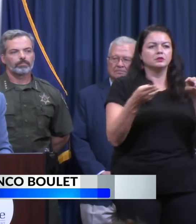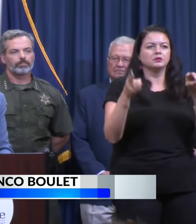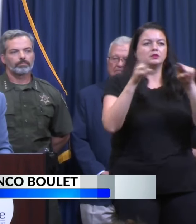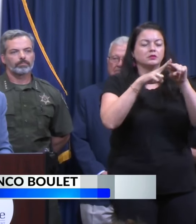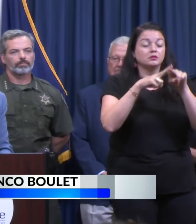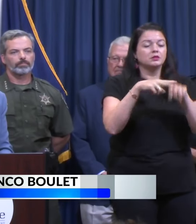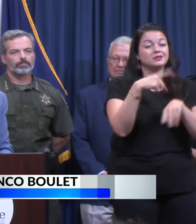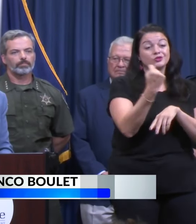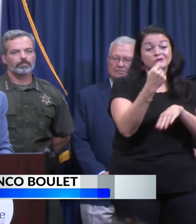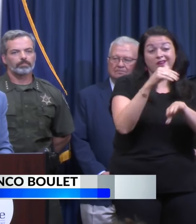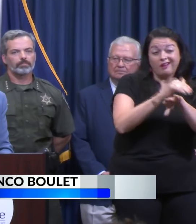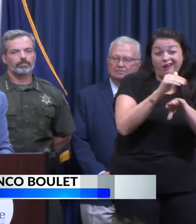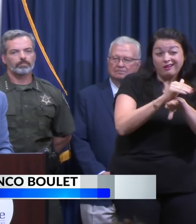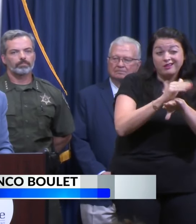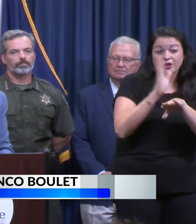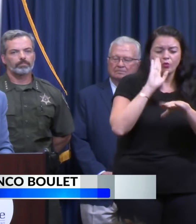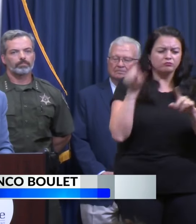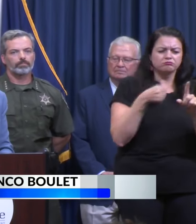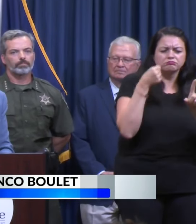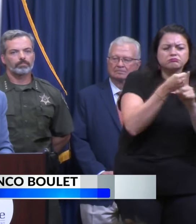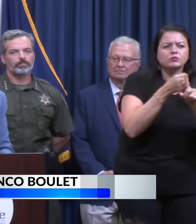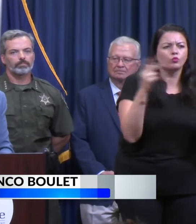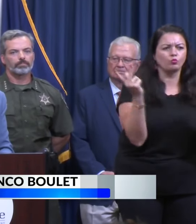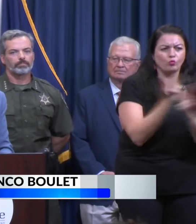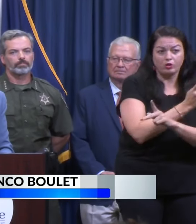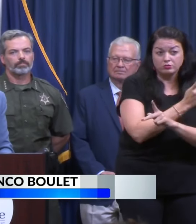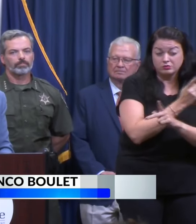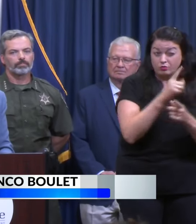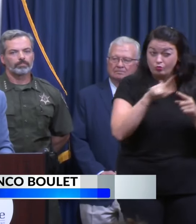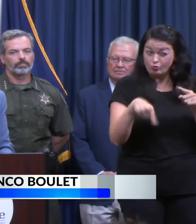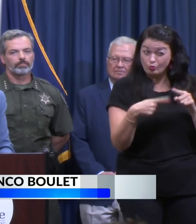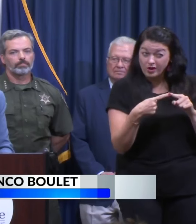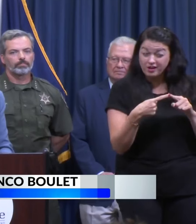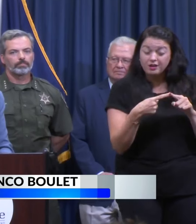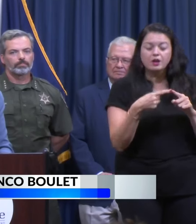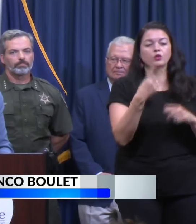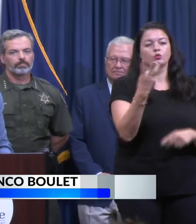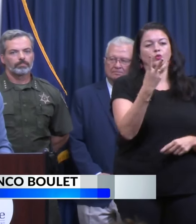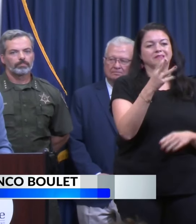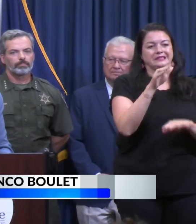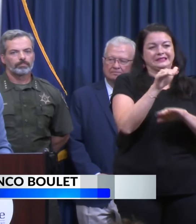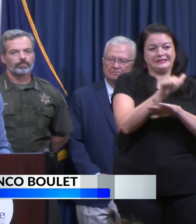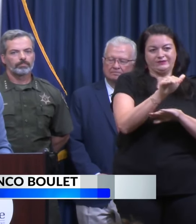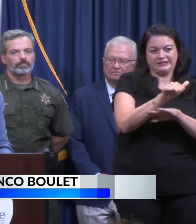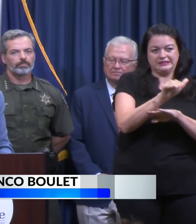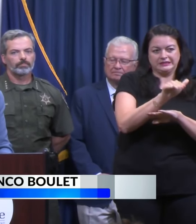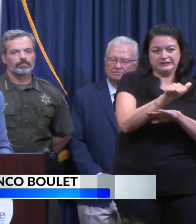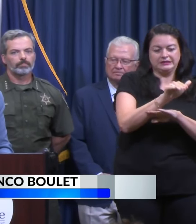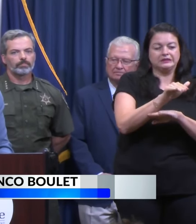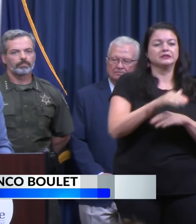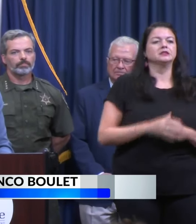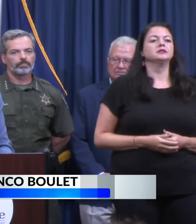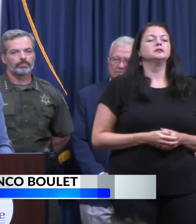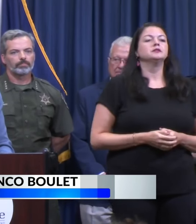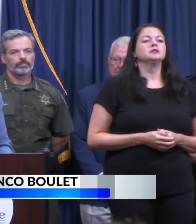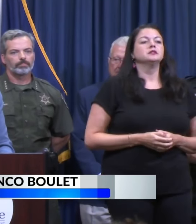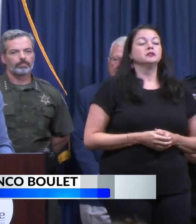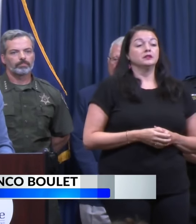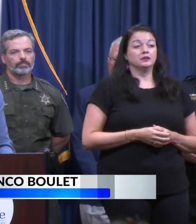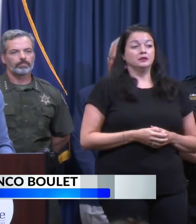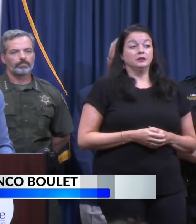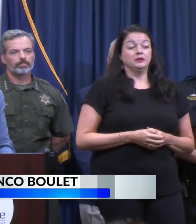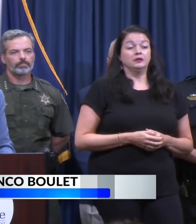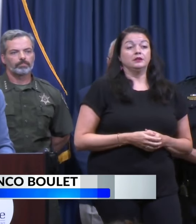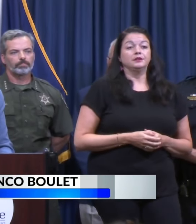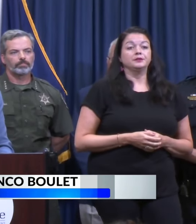winds Tuesday evening, with the most dangerous part of the storm arriving as early as Wednesday evening. I will add, the conditions